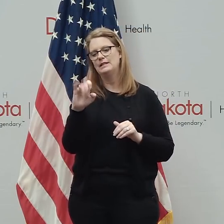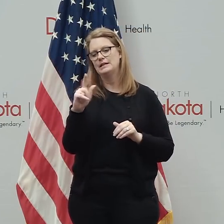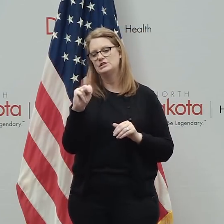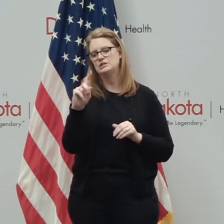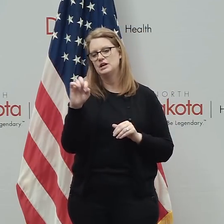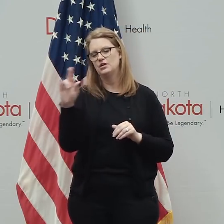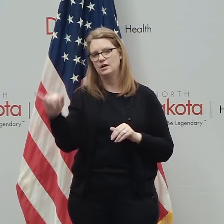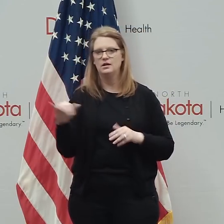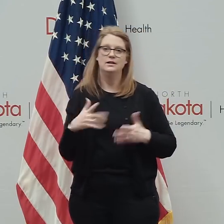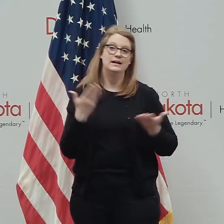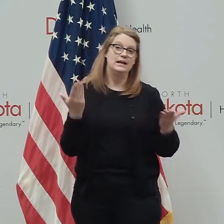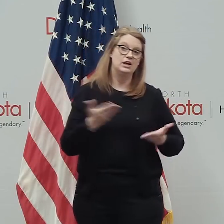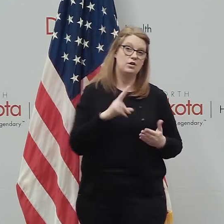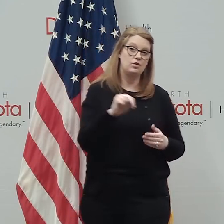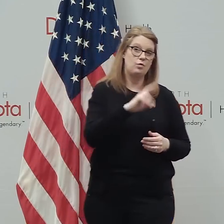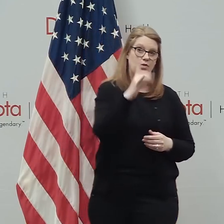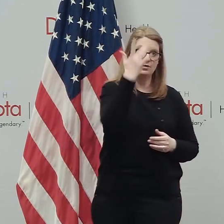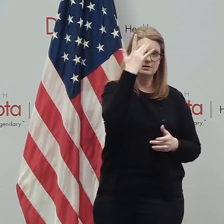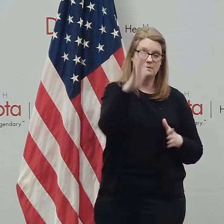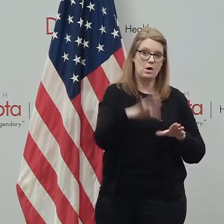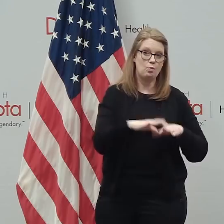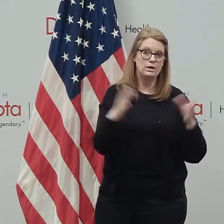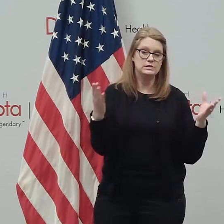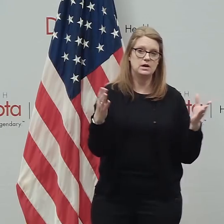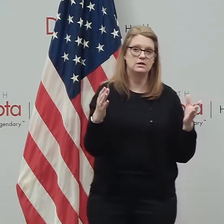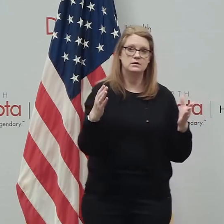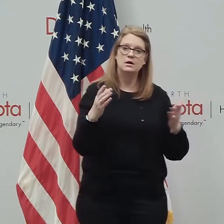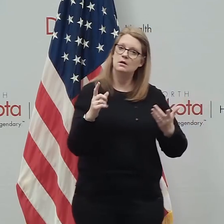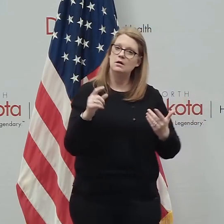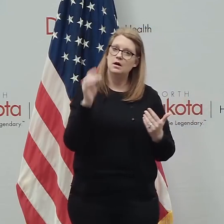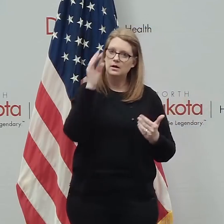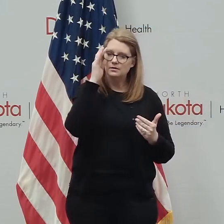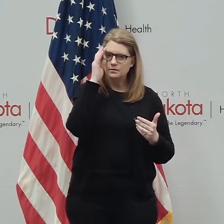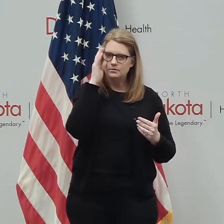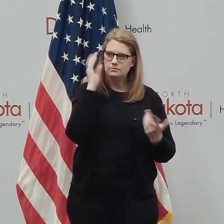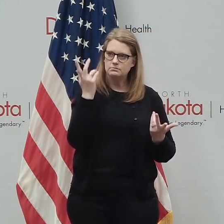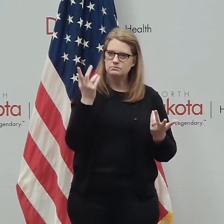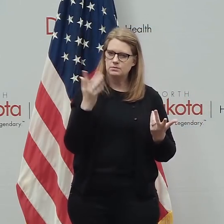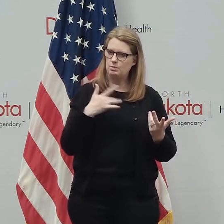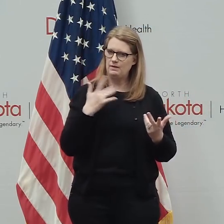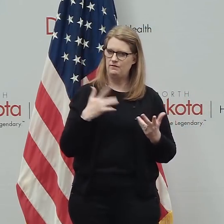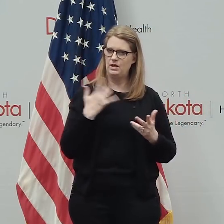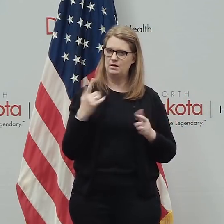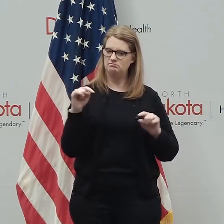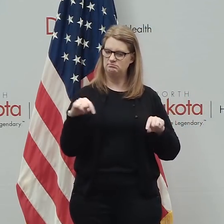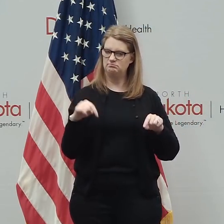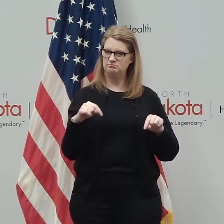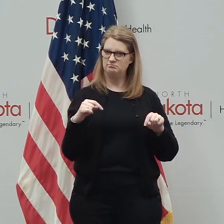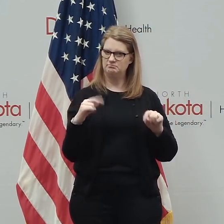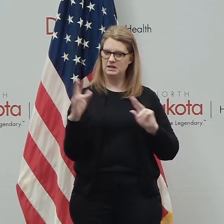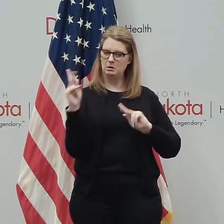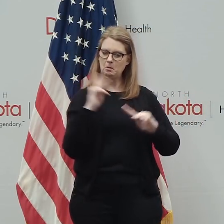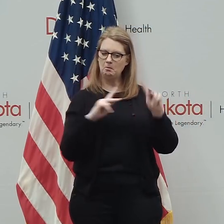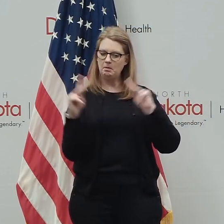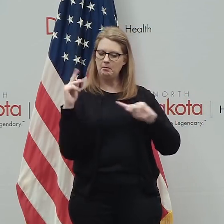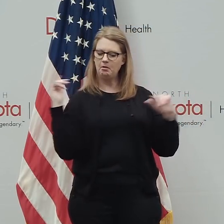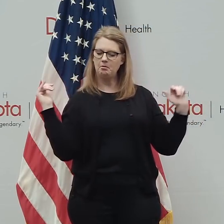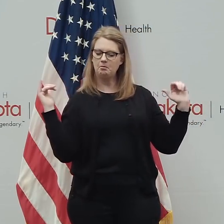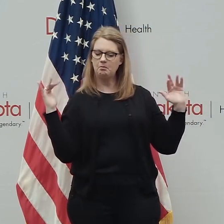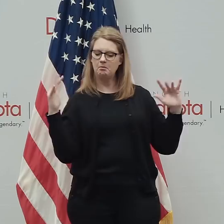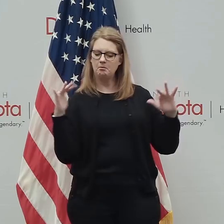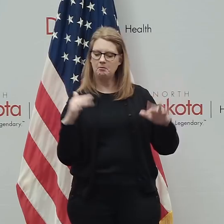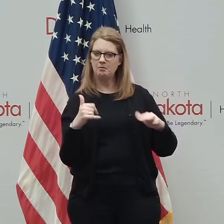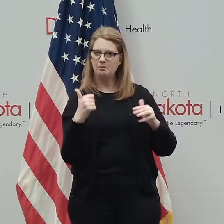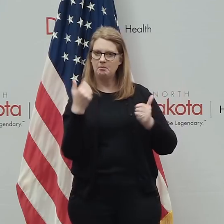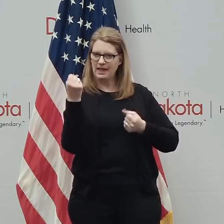Smart Restart, there's certainly some thinking that we will see an uptick in